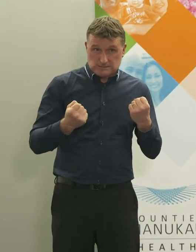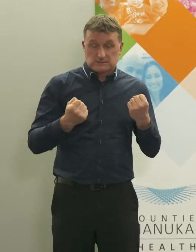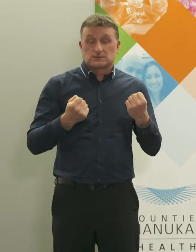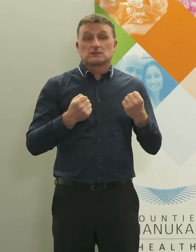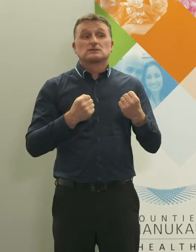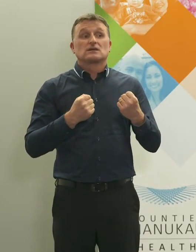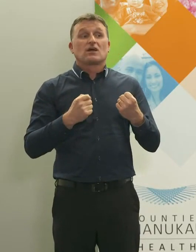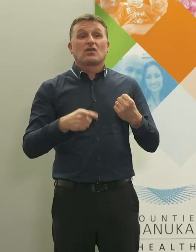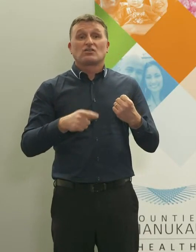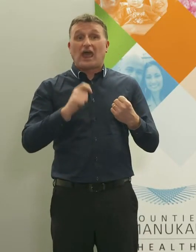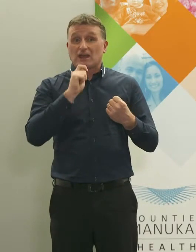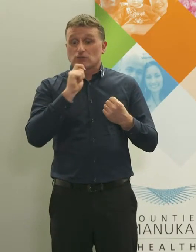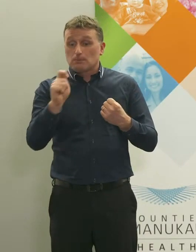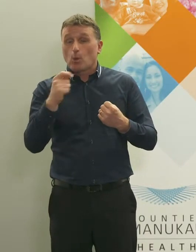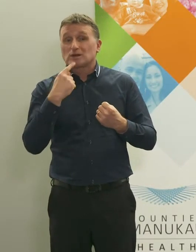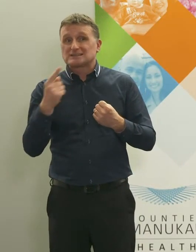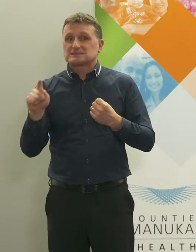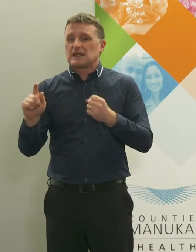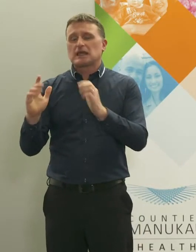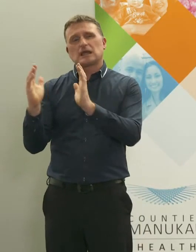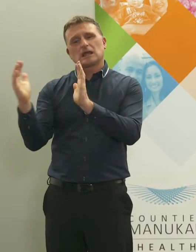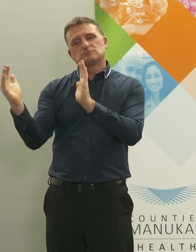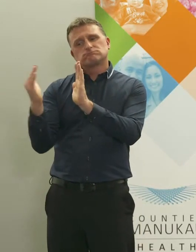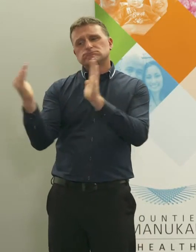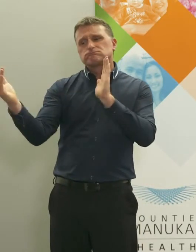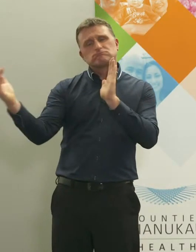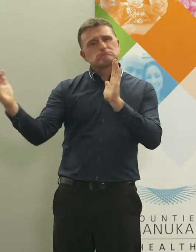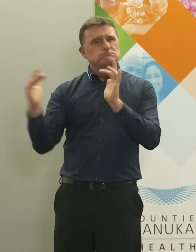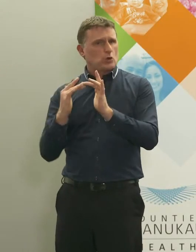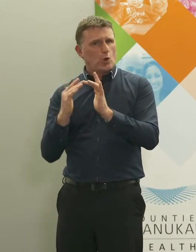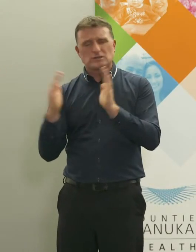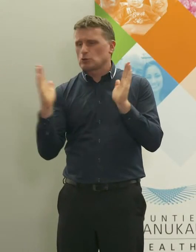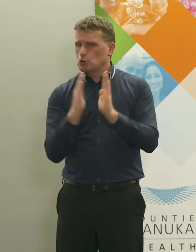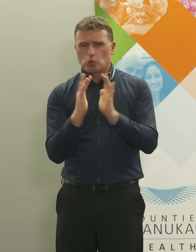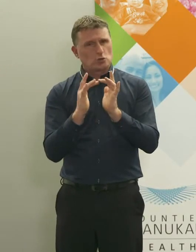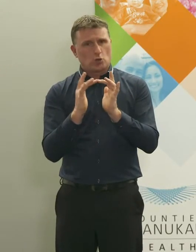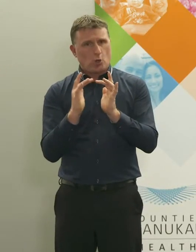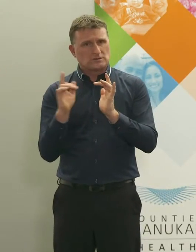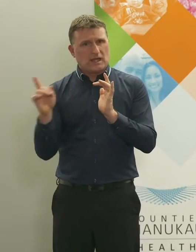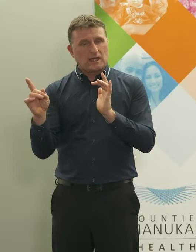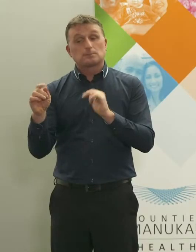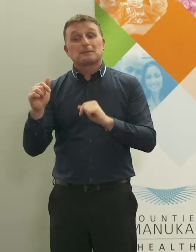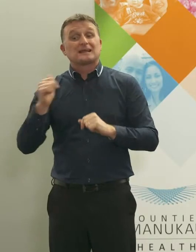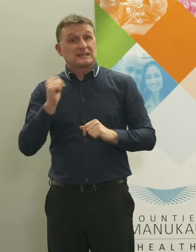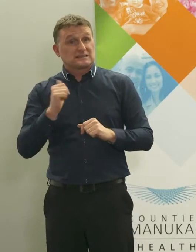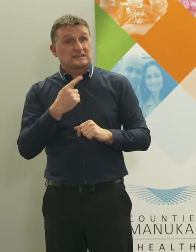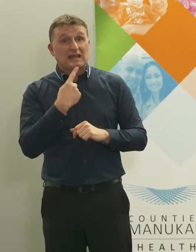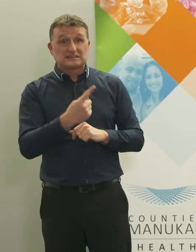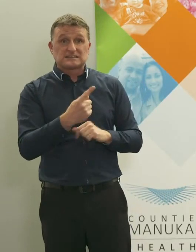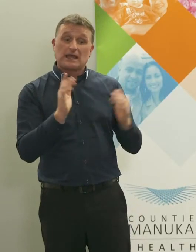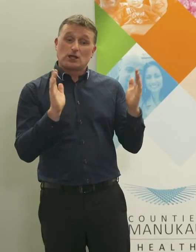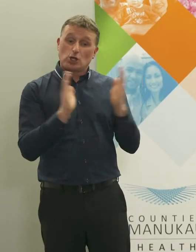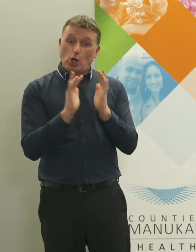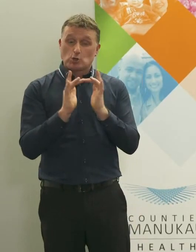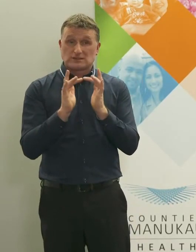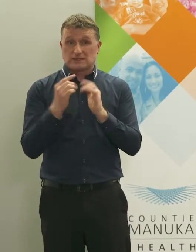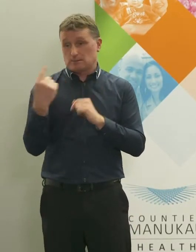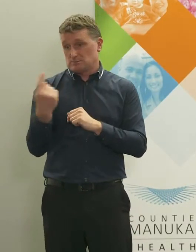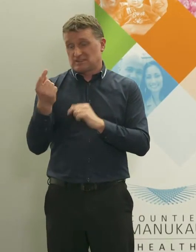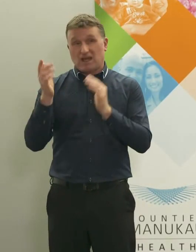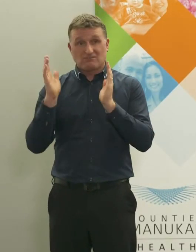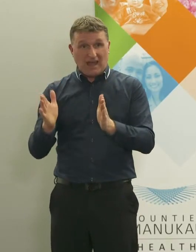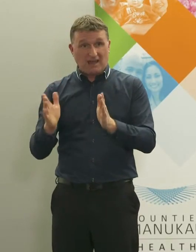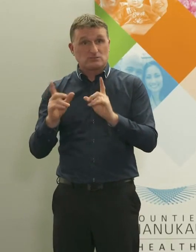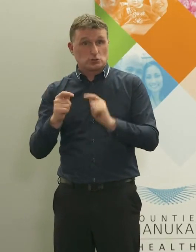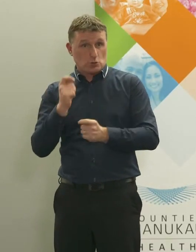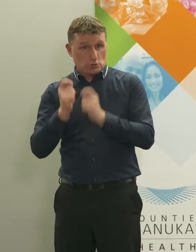in and were told they were a casual contact. They were contacted yesterday and said that they were in fact a close contact and now need to undergo a test. What's